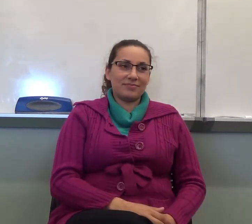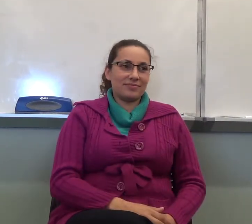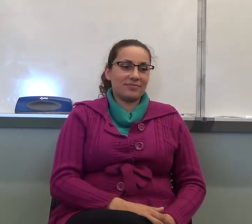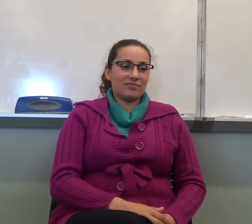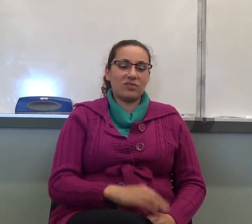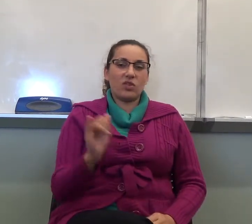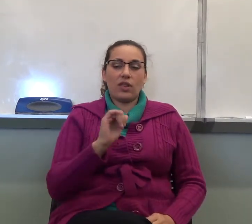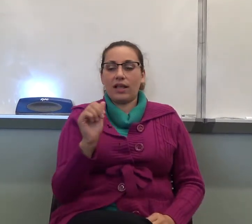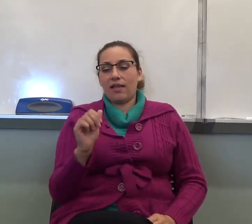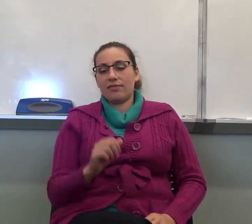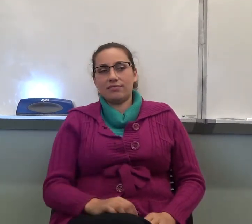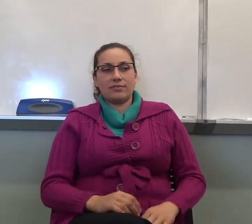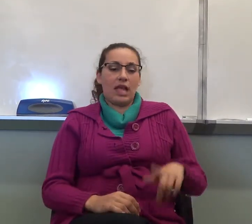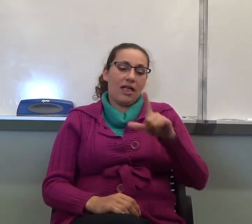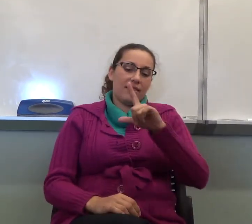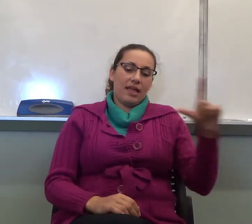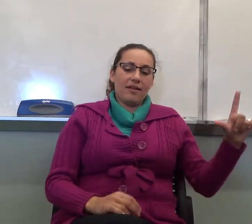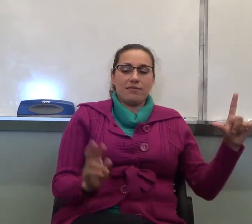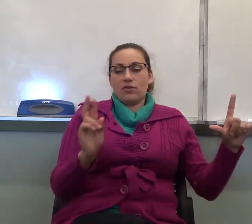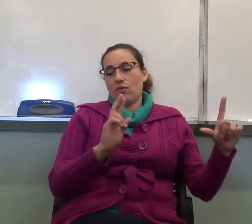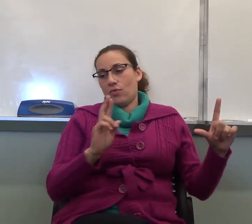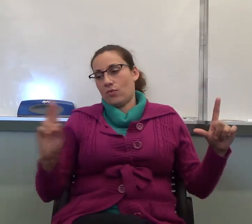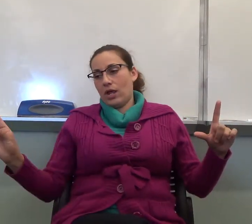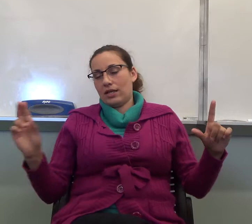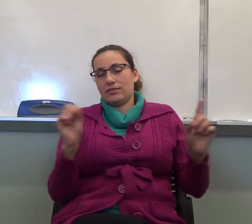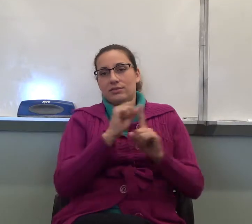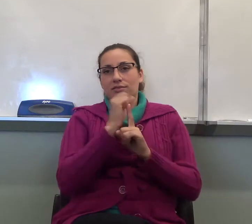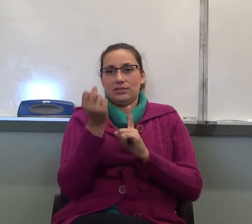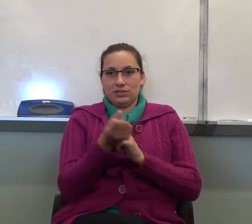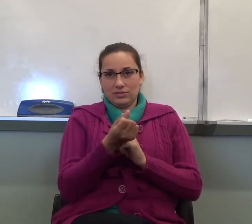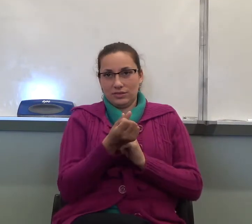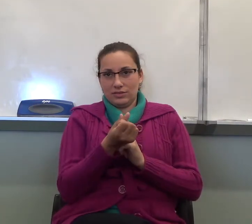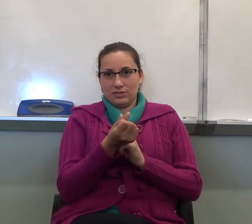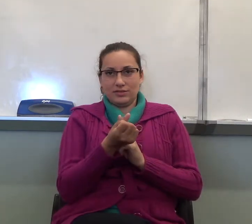situation. -3 is to the right of -5, therefore it's greater. That's all.